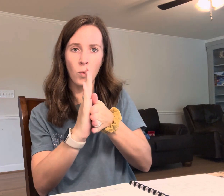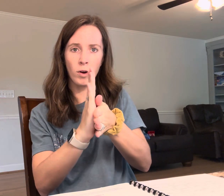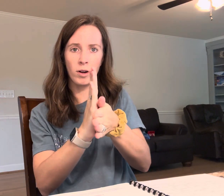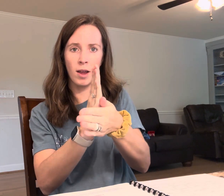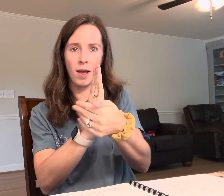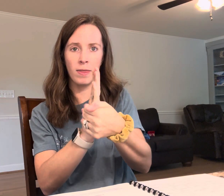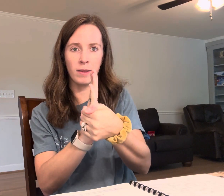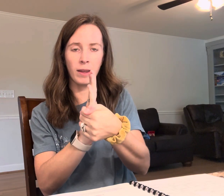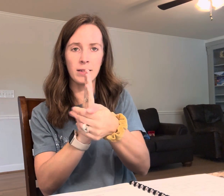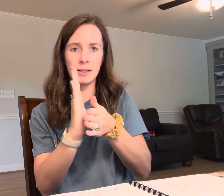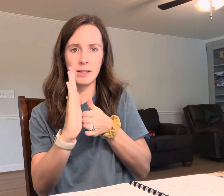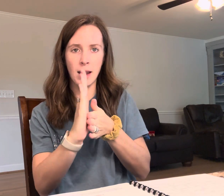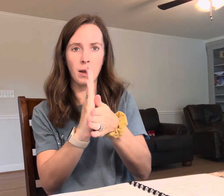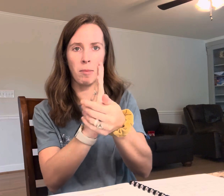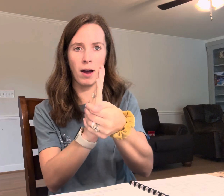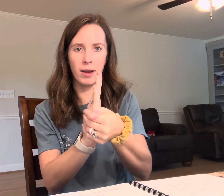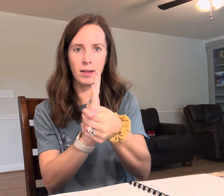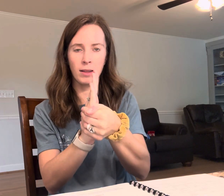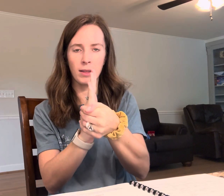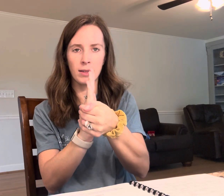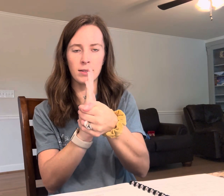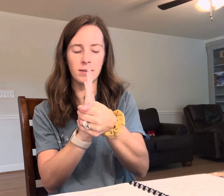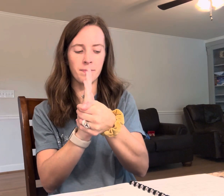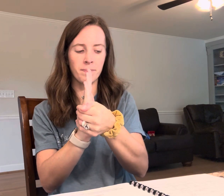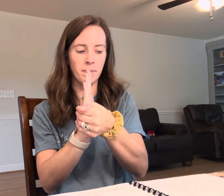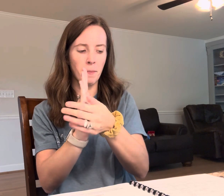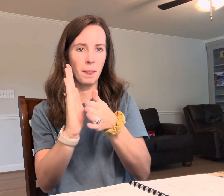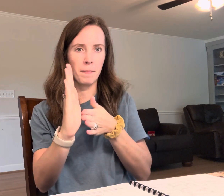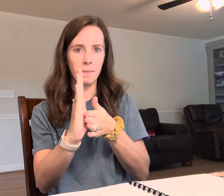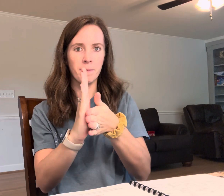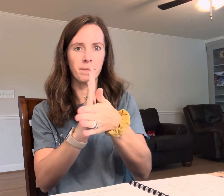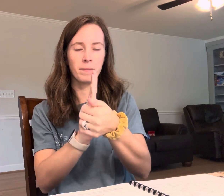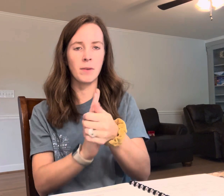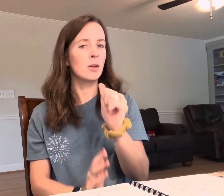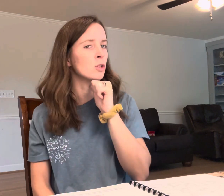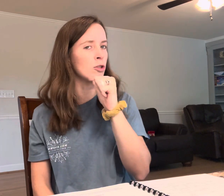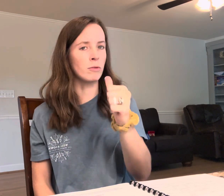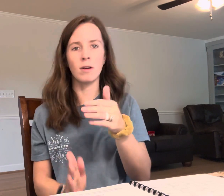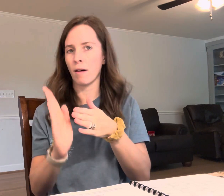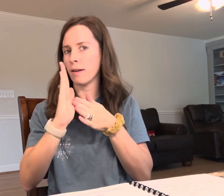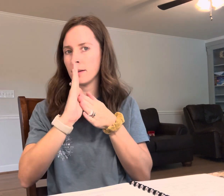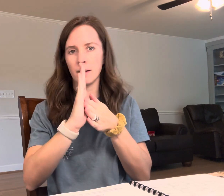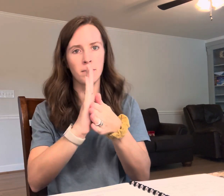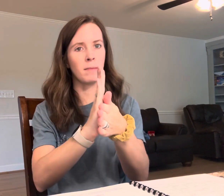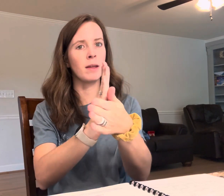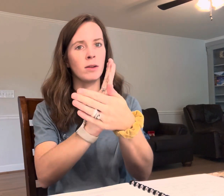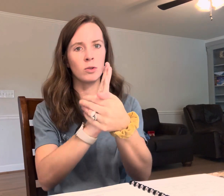forward and then like snake behind it like this. Do not commit